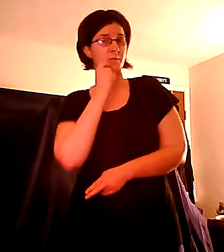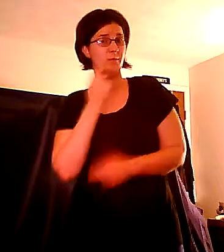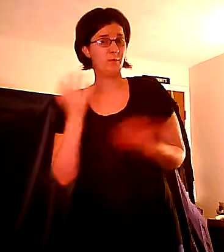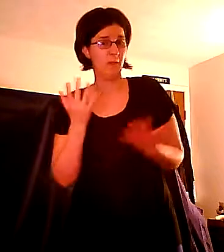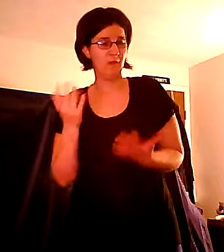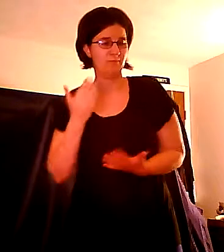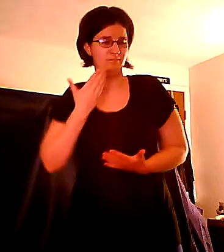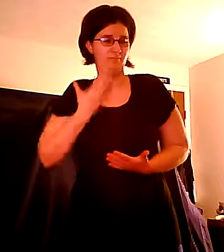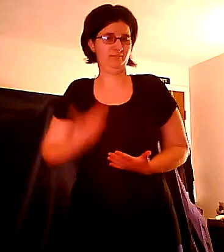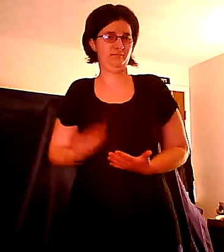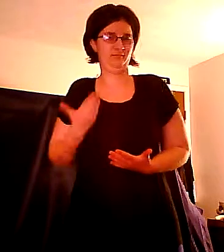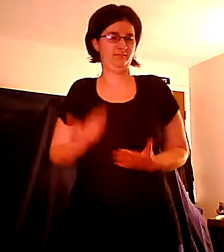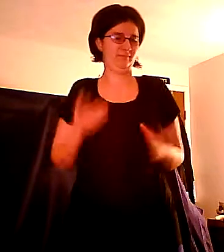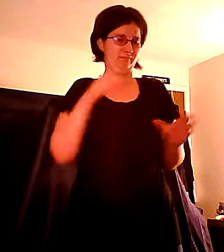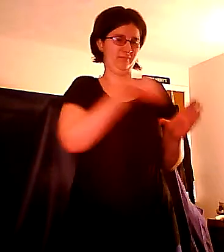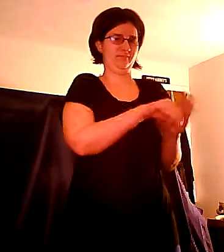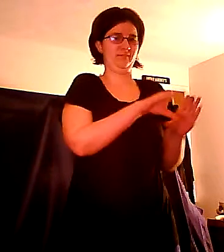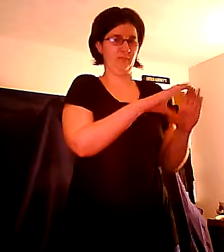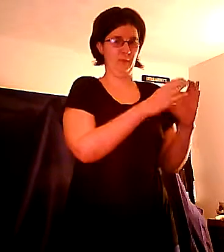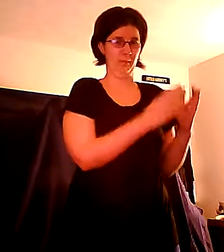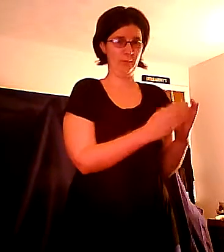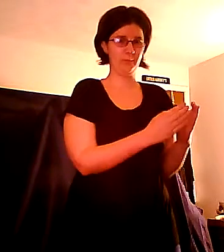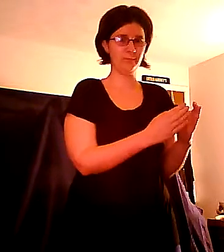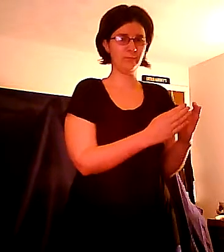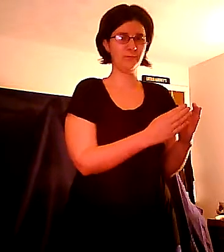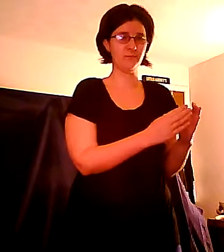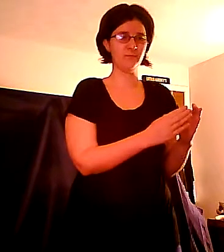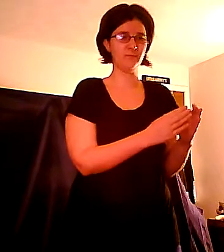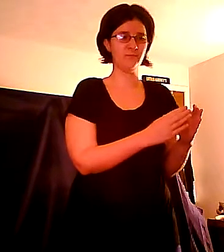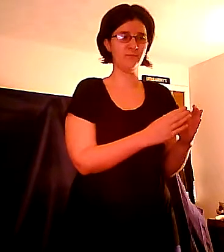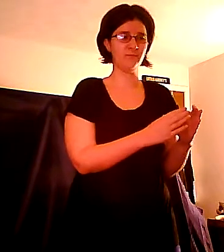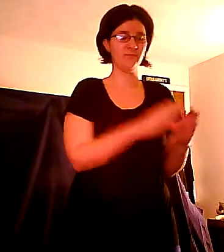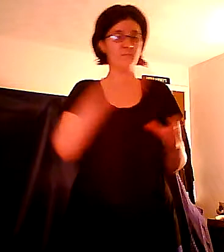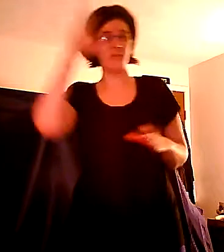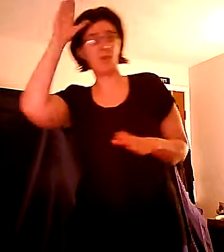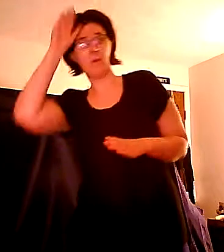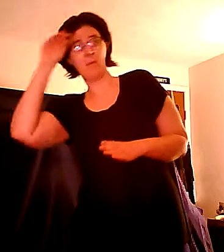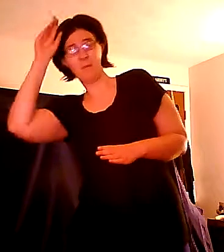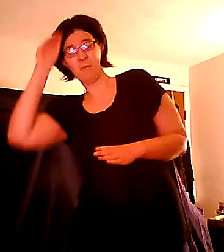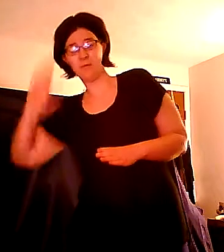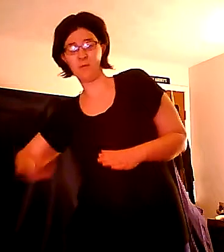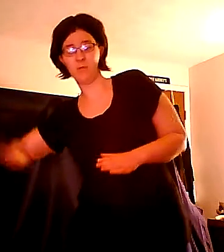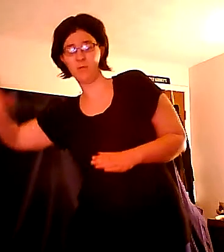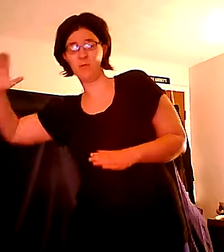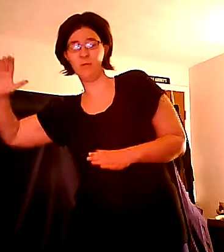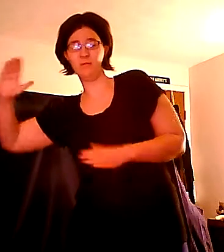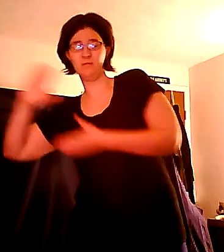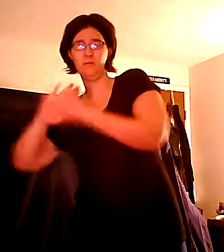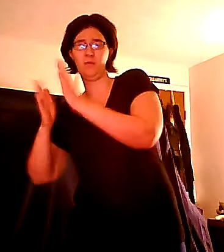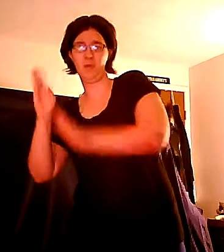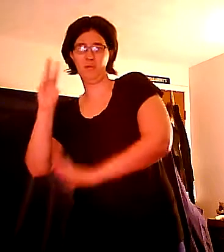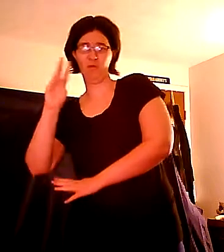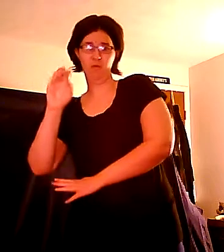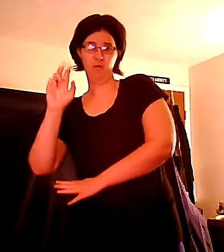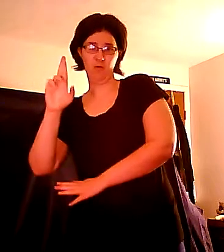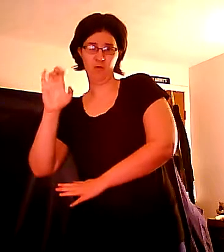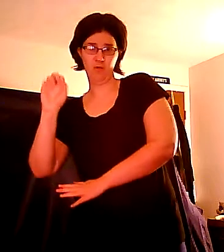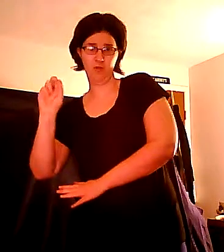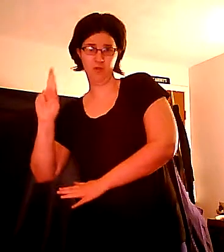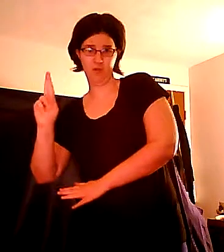The Maasai, the boys are brought up to be warriors. The girls are brought up to be mothers. When I